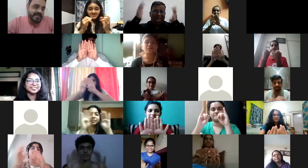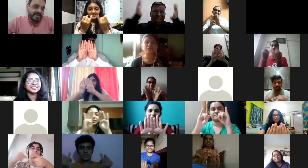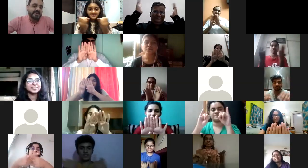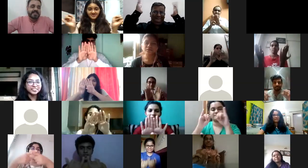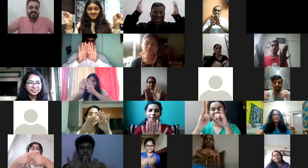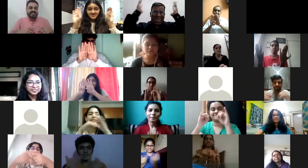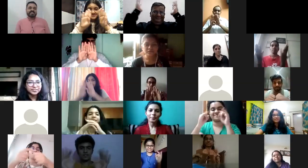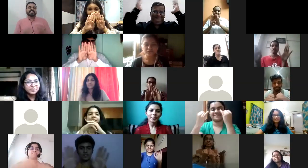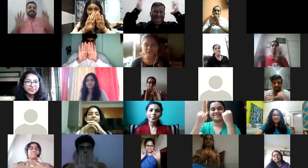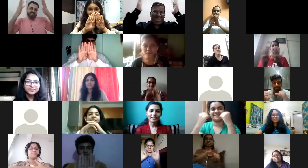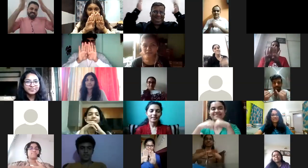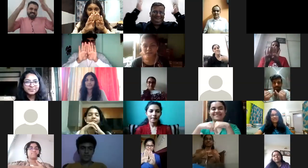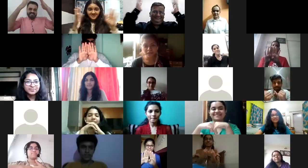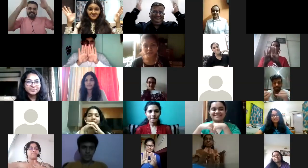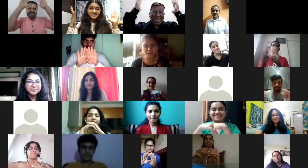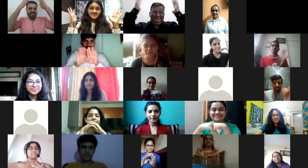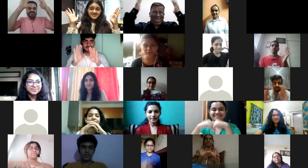right? Very good.